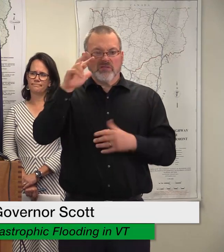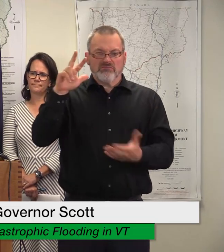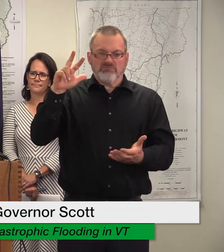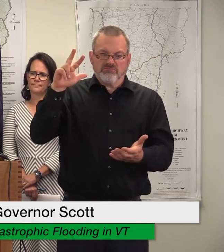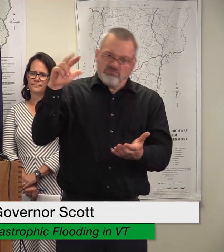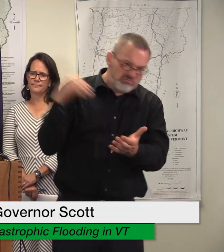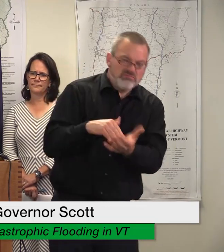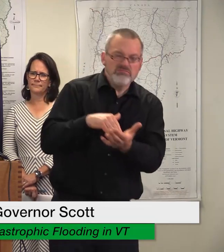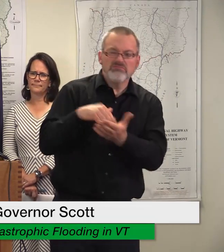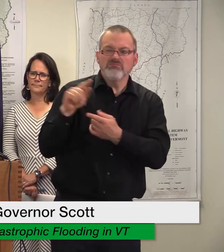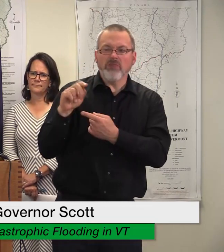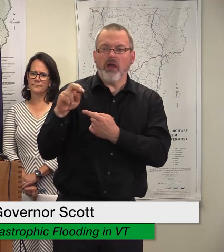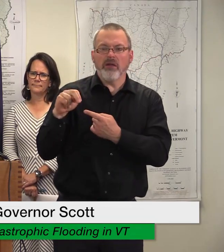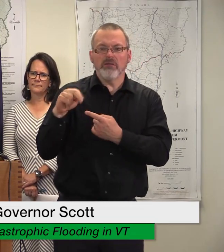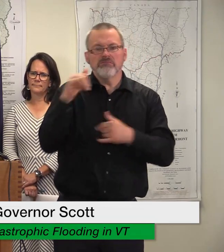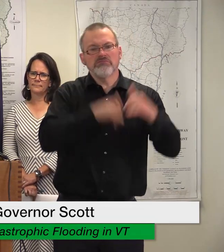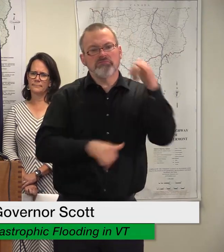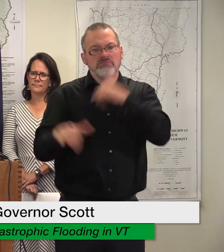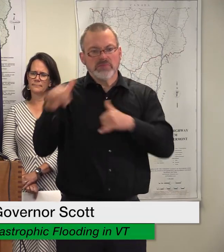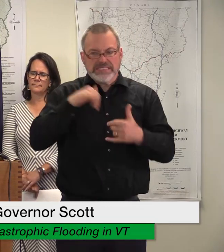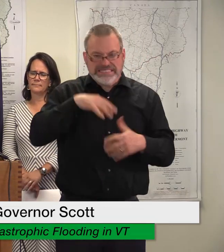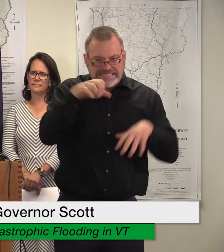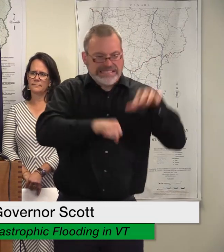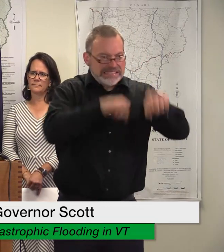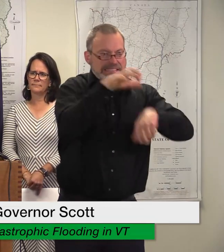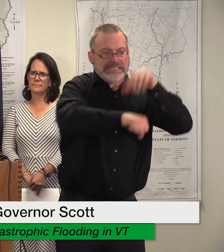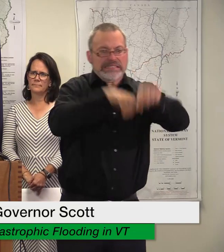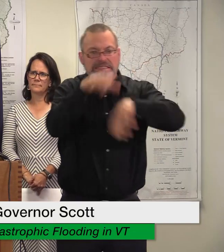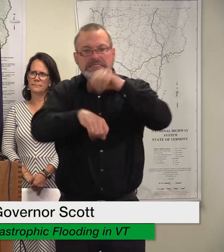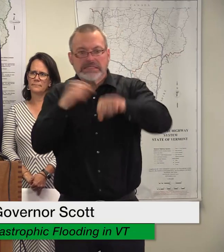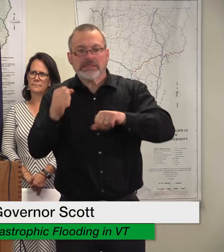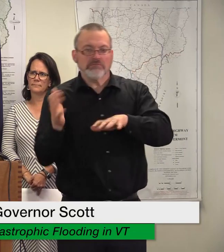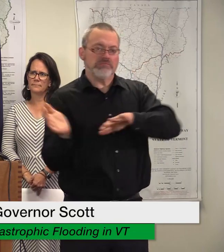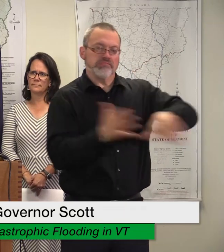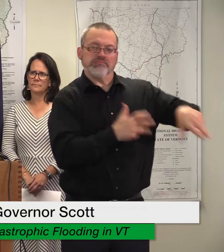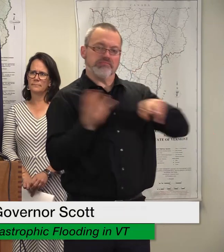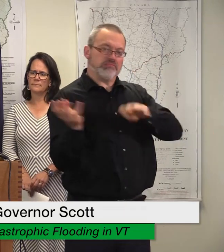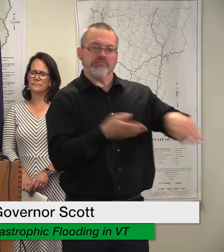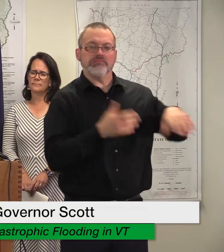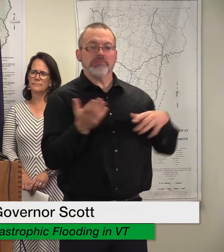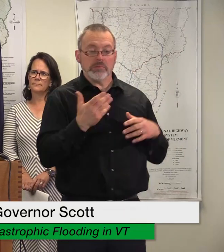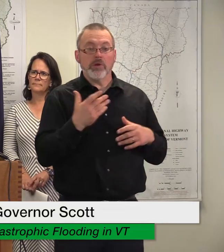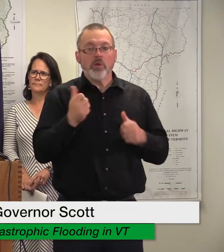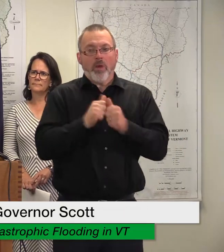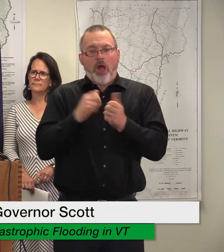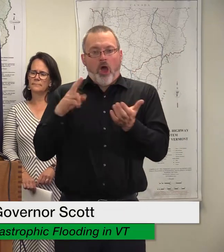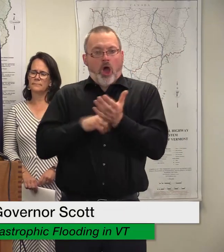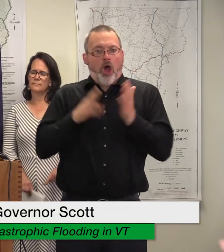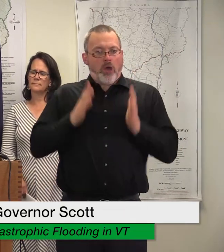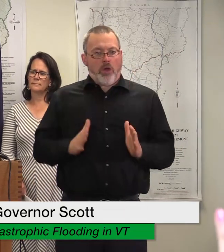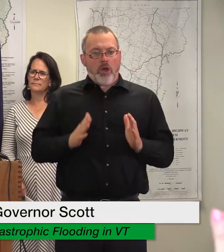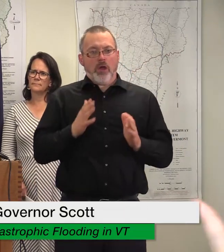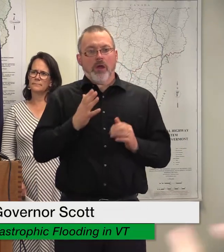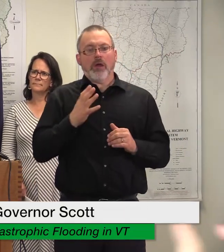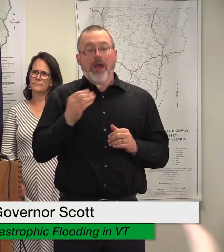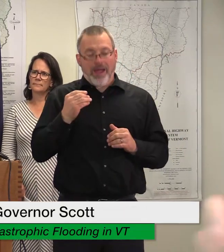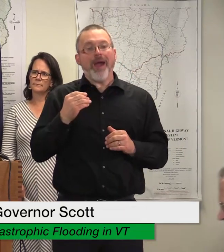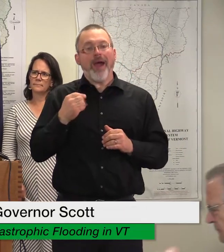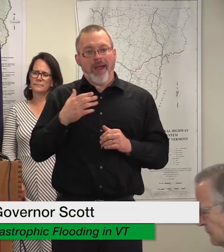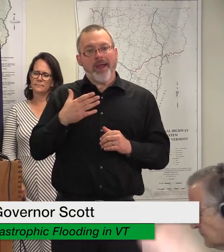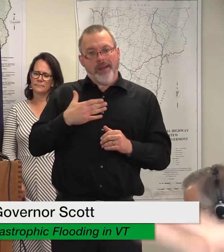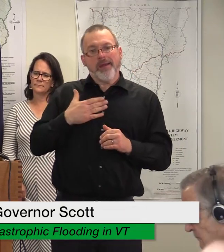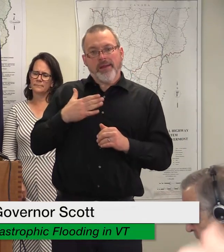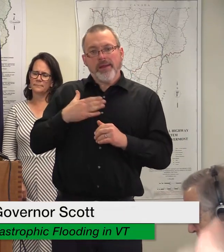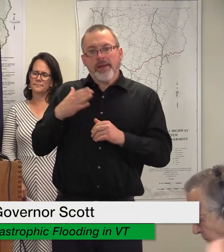debris had been removed under the state contract. This is on top of all the debris removal coordinated at the local